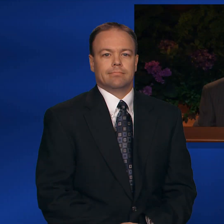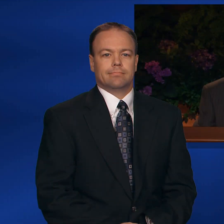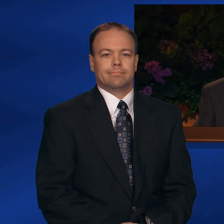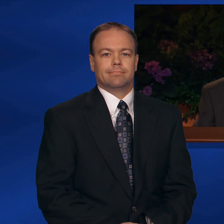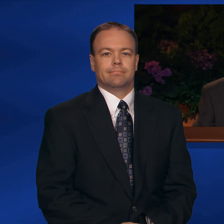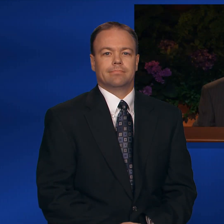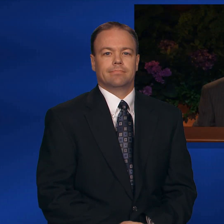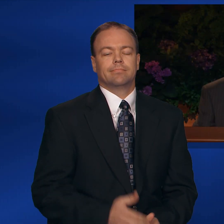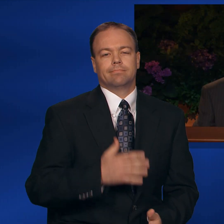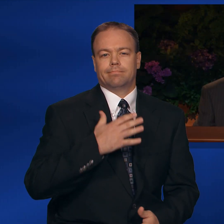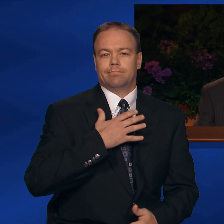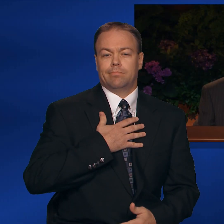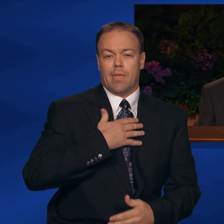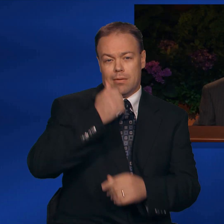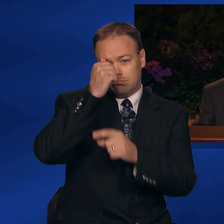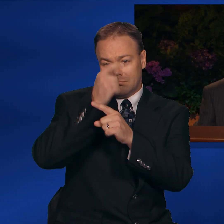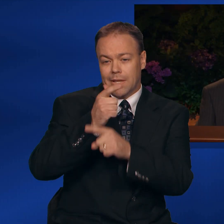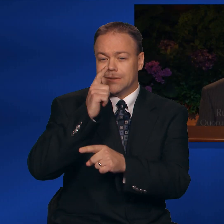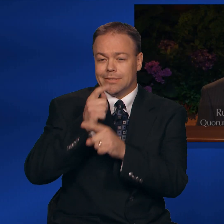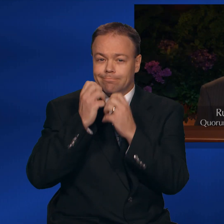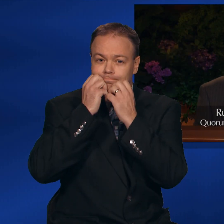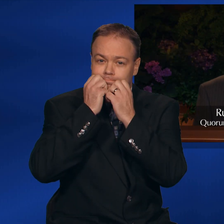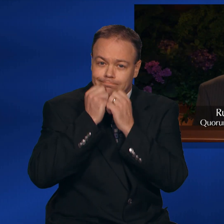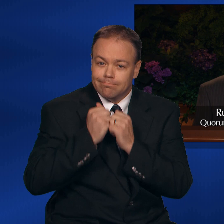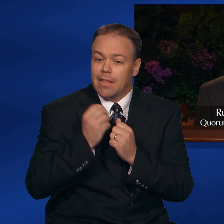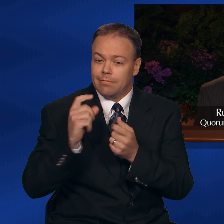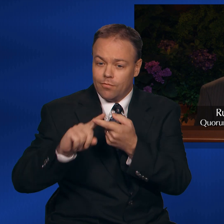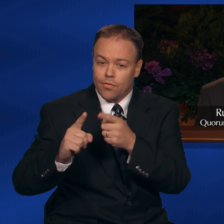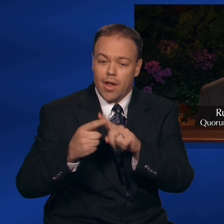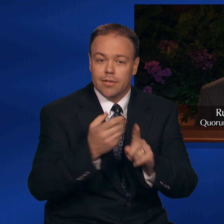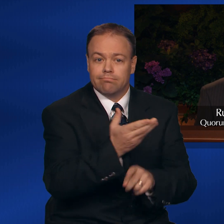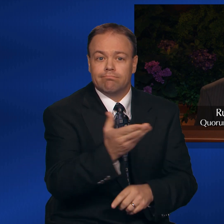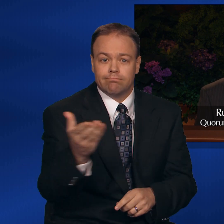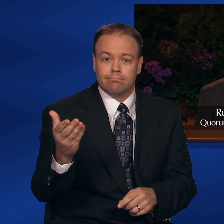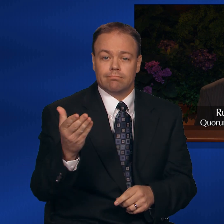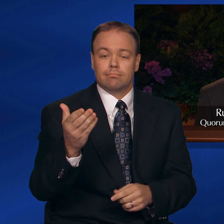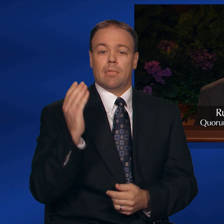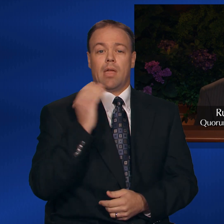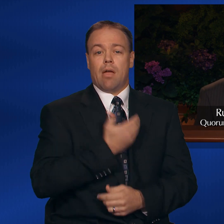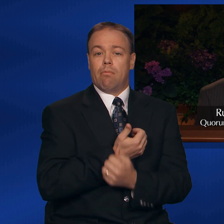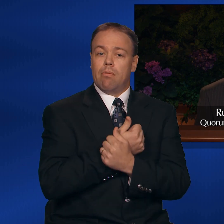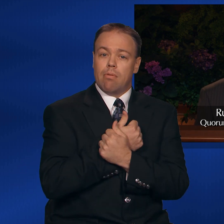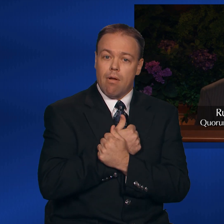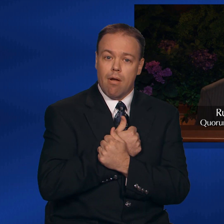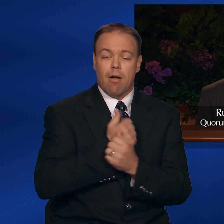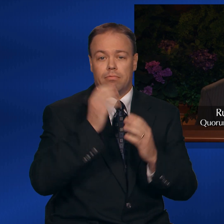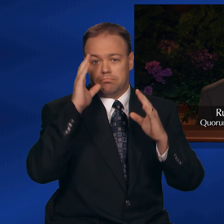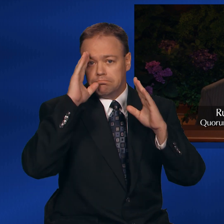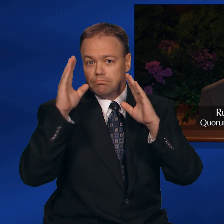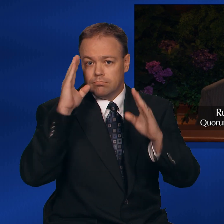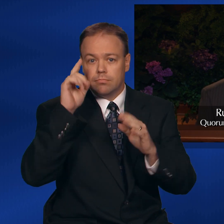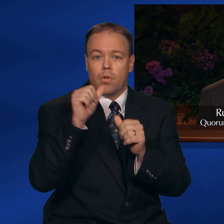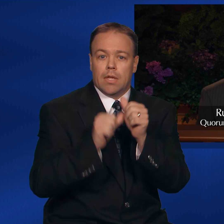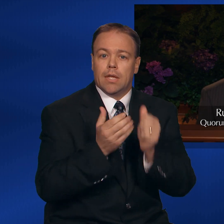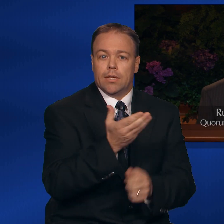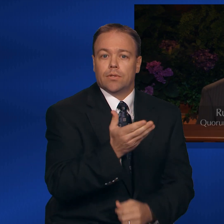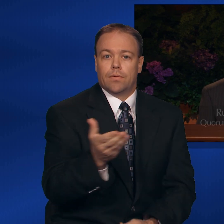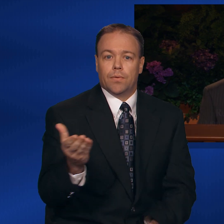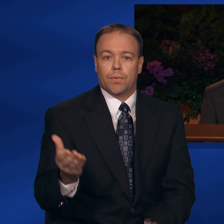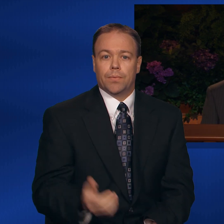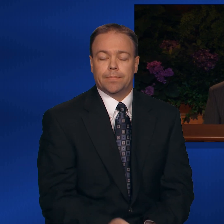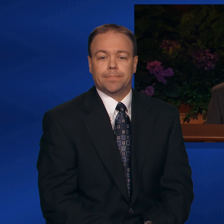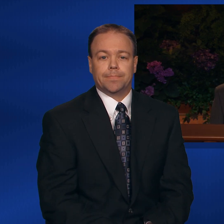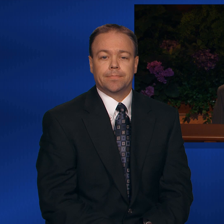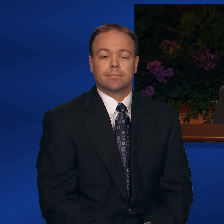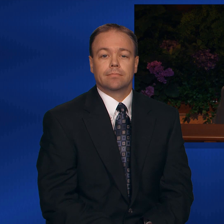My beloved brothers, sisters, and friends, we extend our love and greetings to each of you.